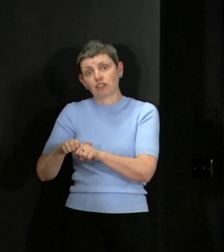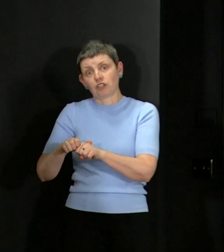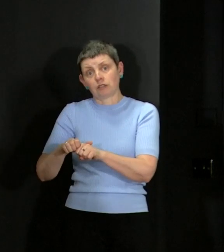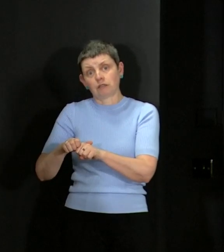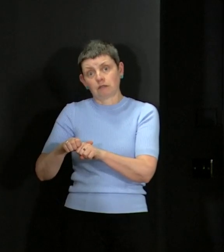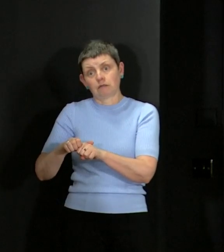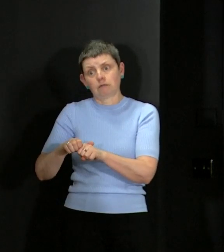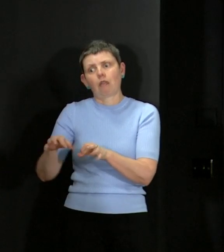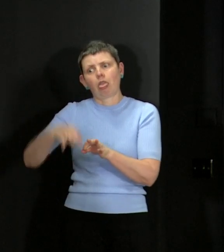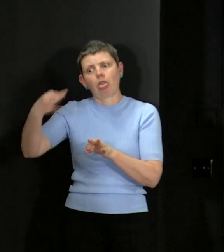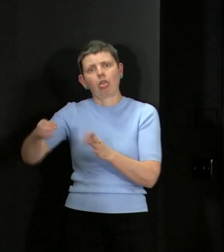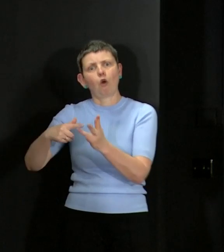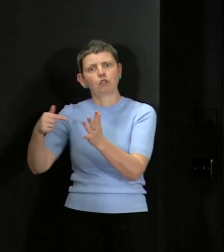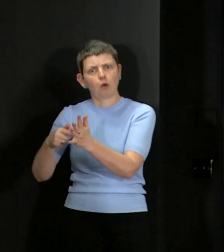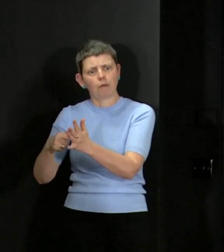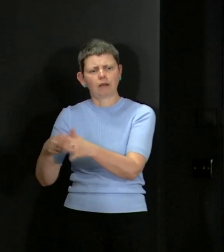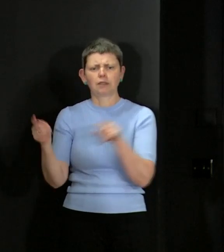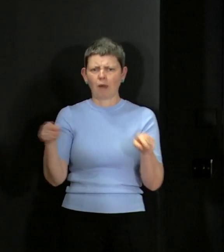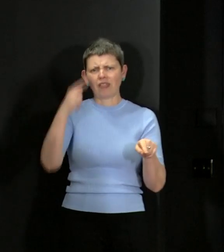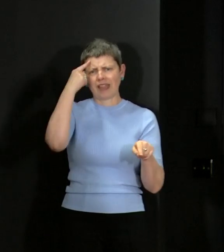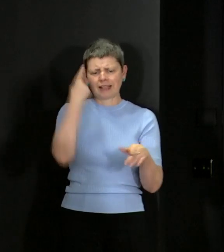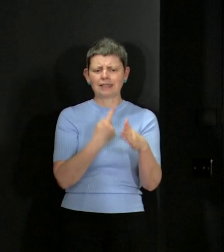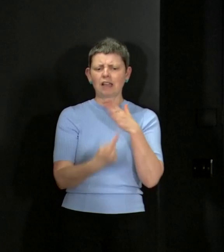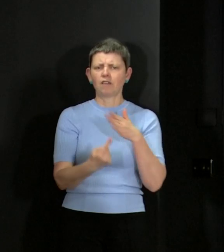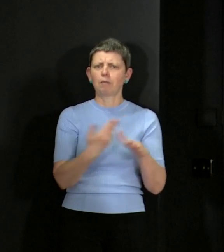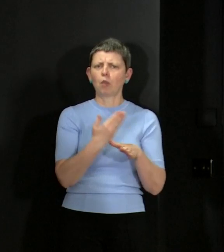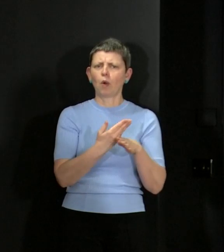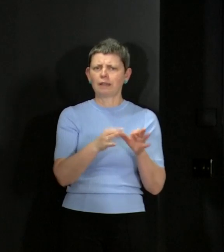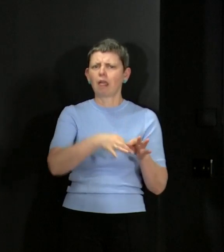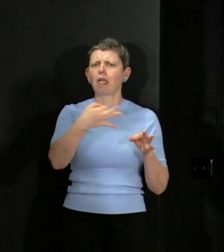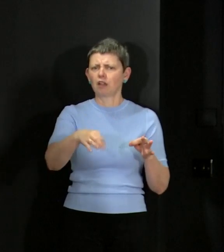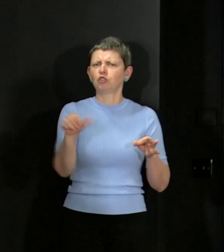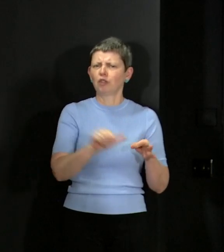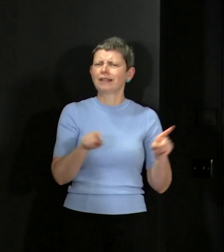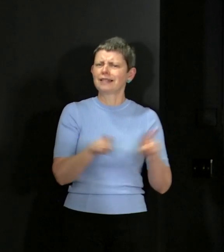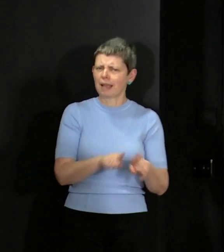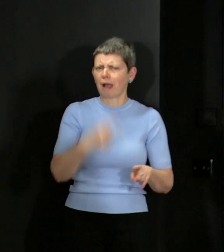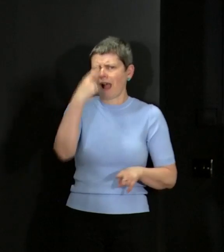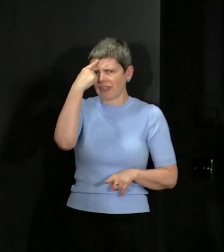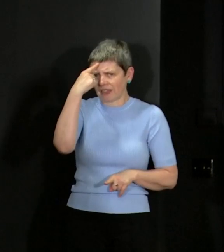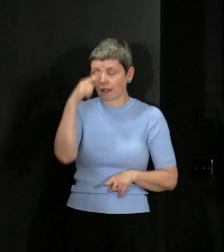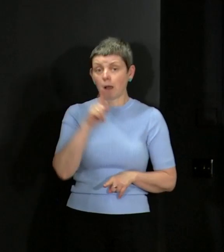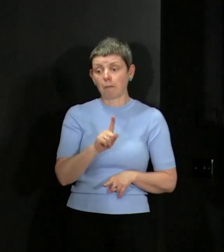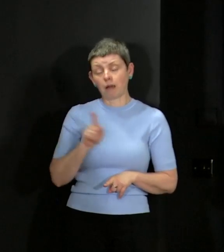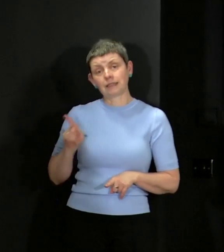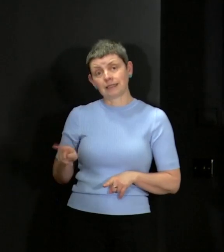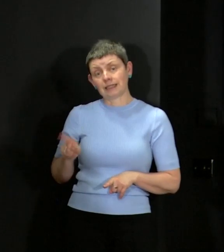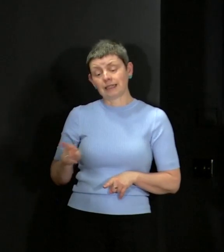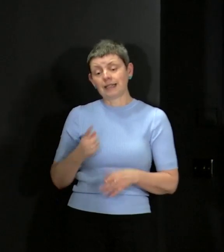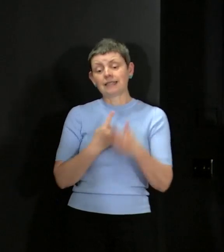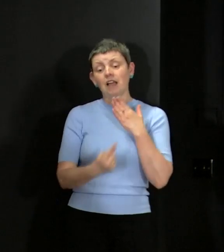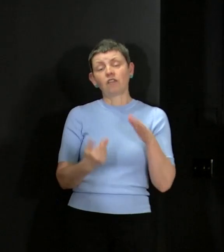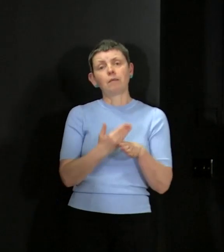October, certainly that should be the same for the self-employed scheme. But of course, the self-employed scheme from the UK government didn't cover